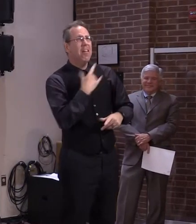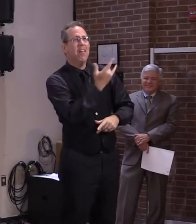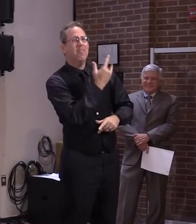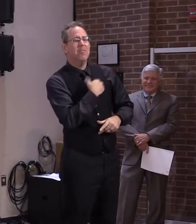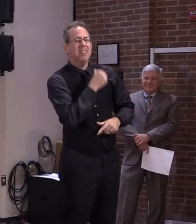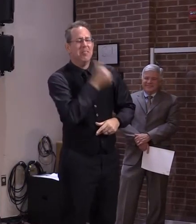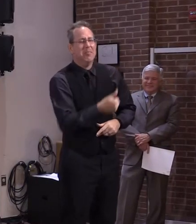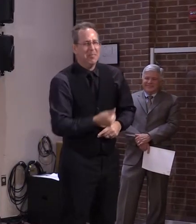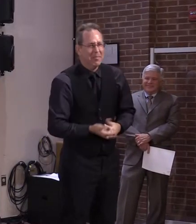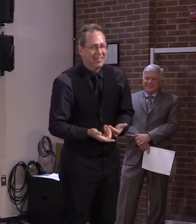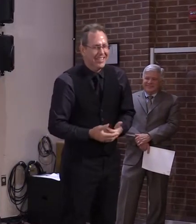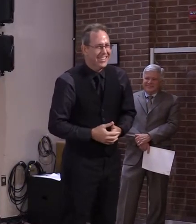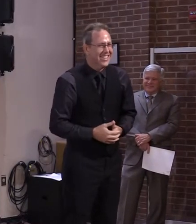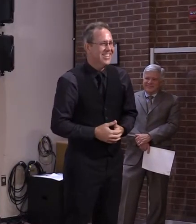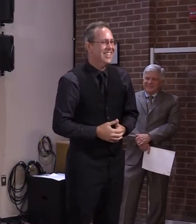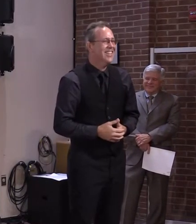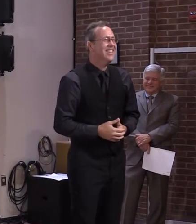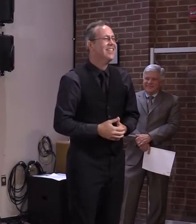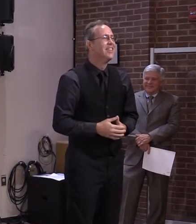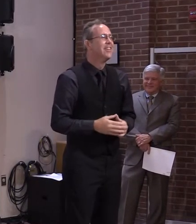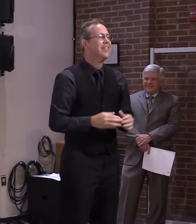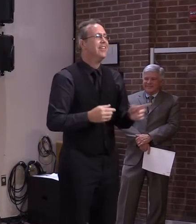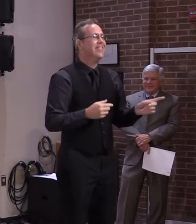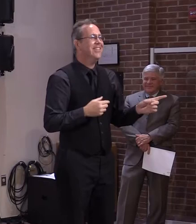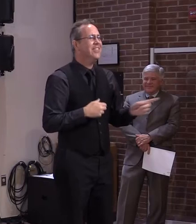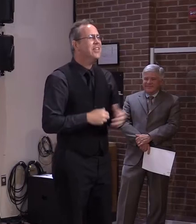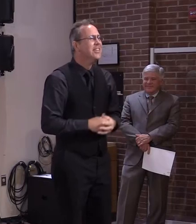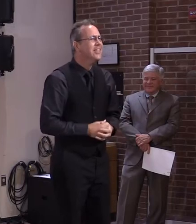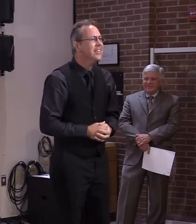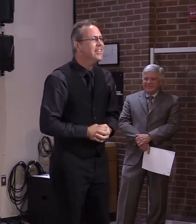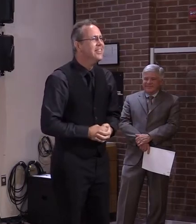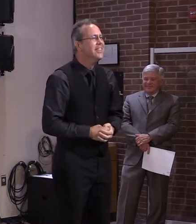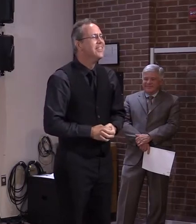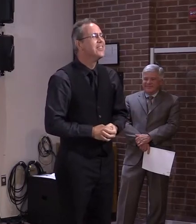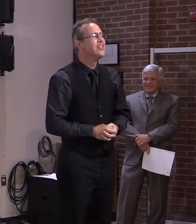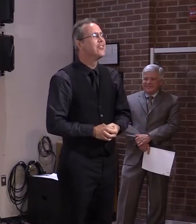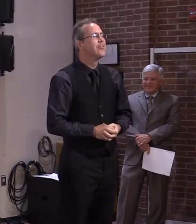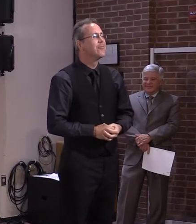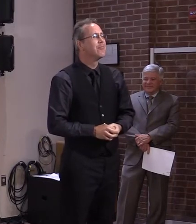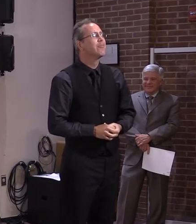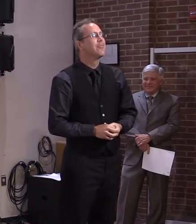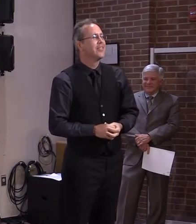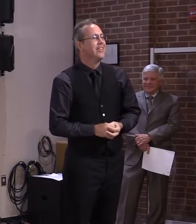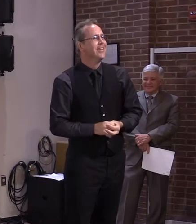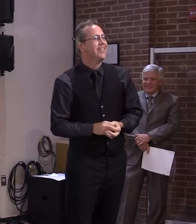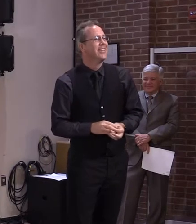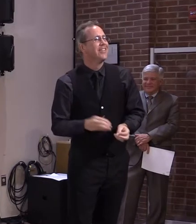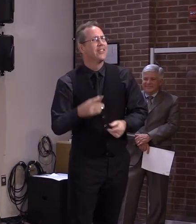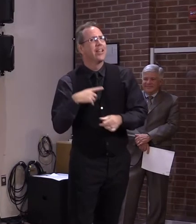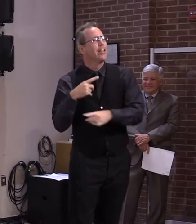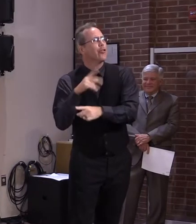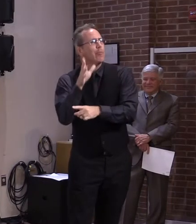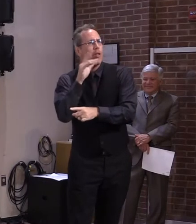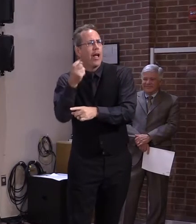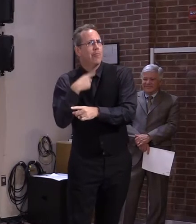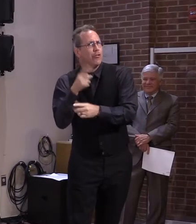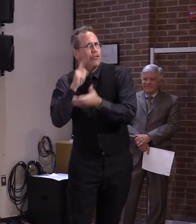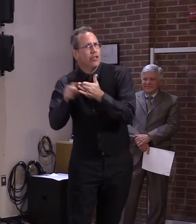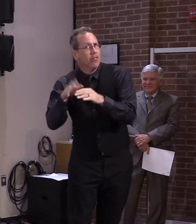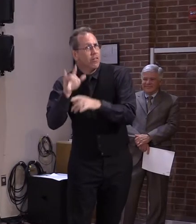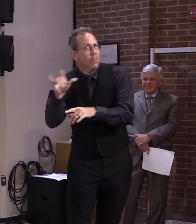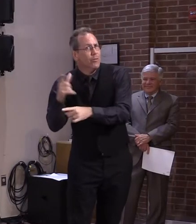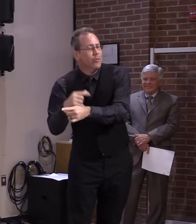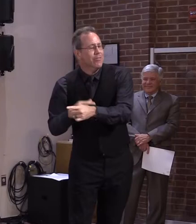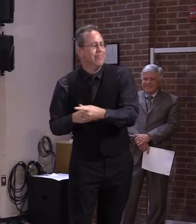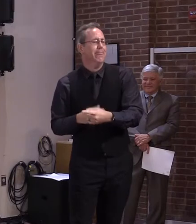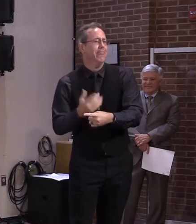same. You know, I have complete confidence in our team, and nothing is ever 100%, as we found